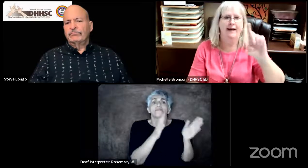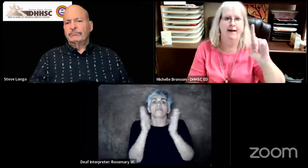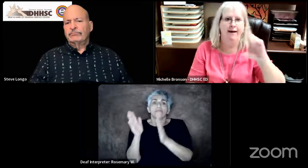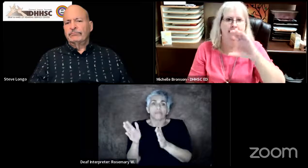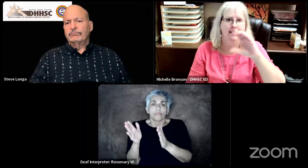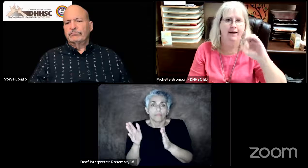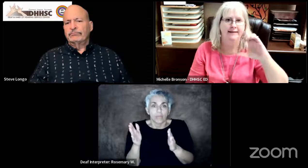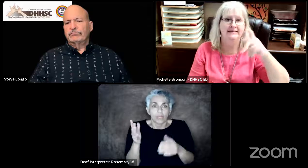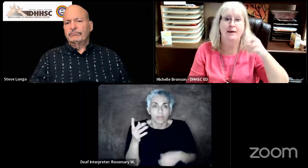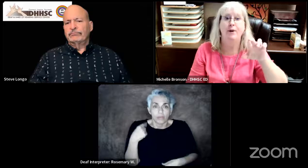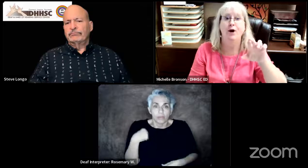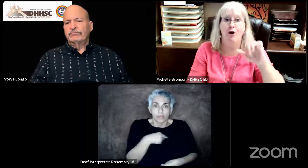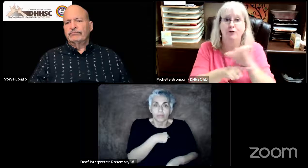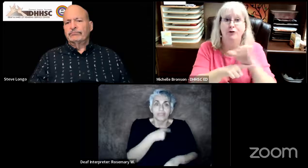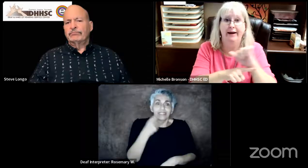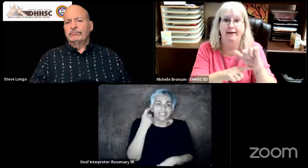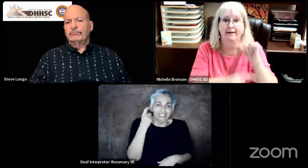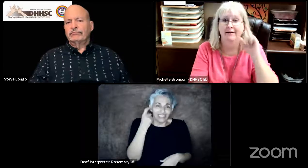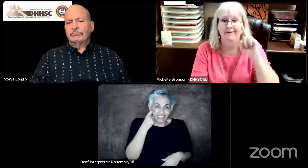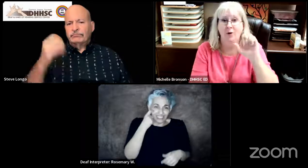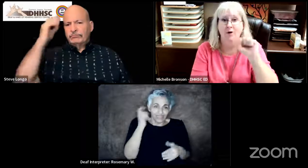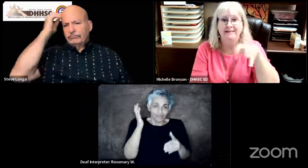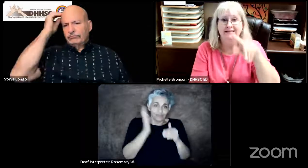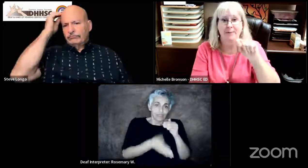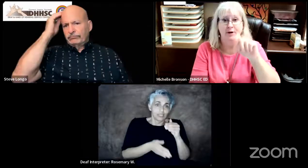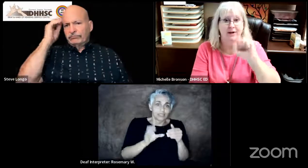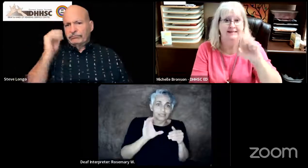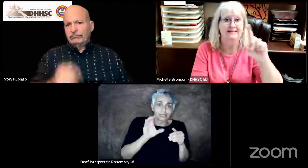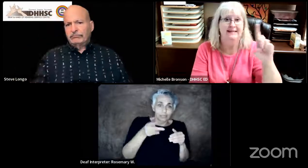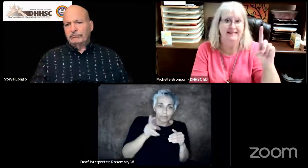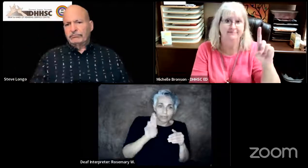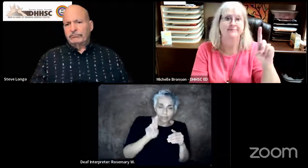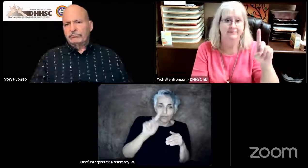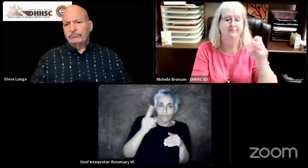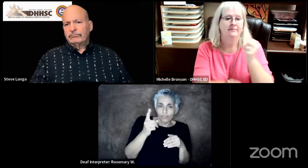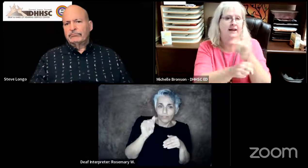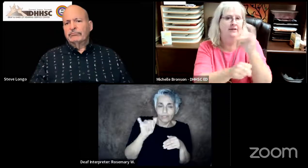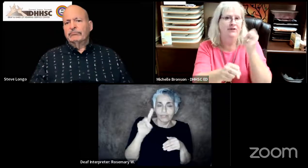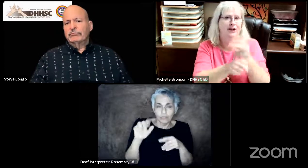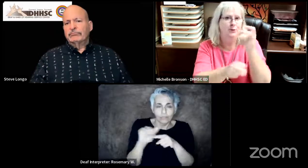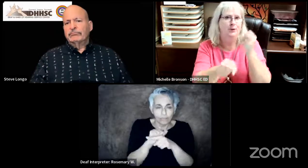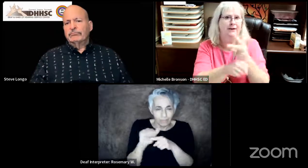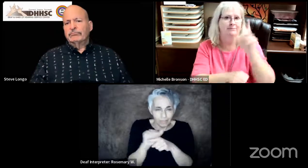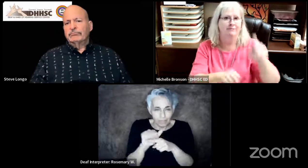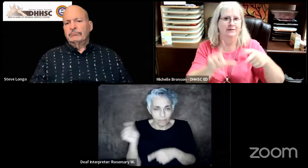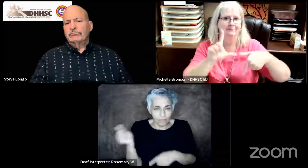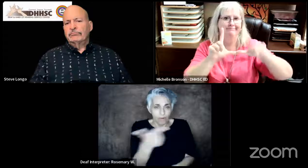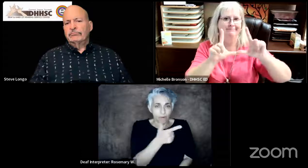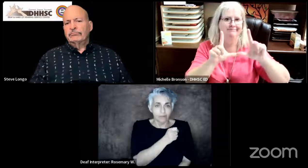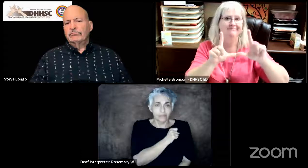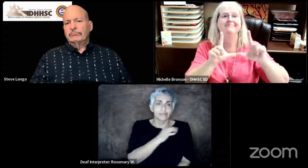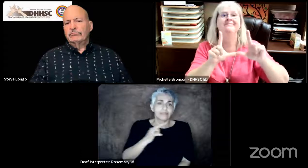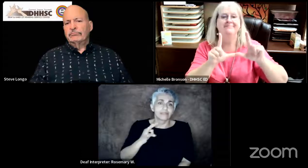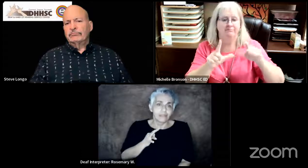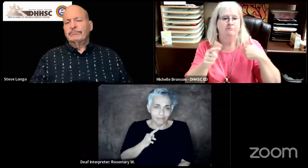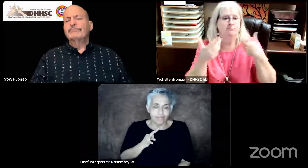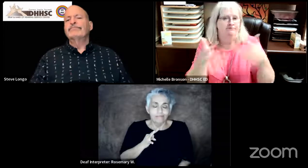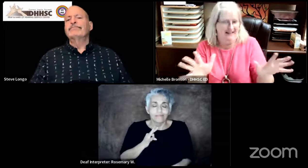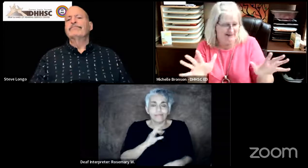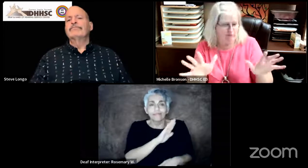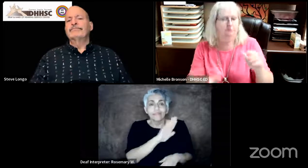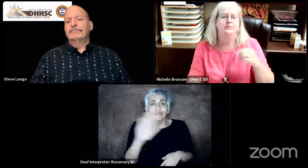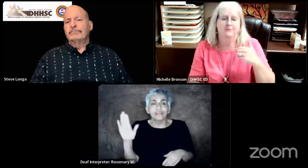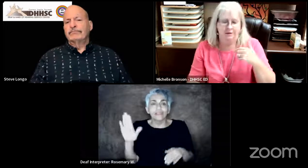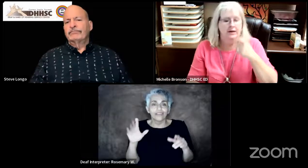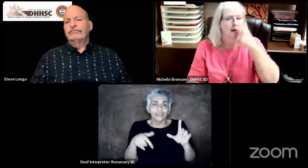just completed the first aid and CPR training for September for our staff development day. That's our